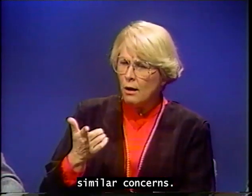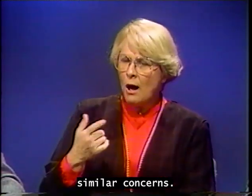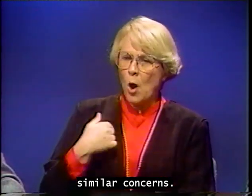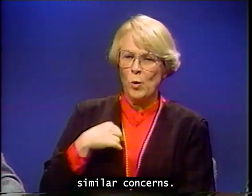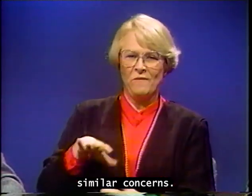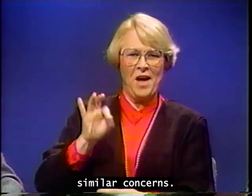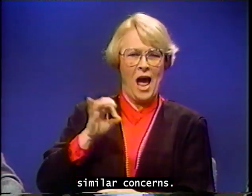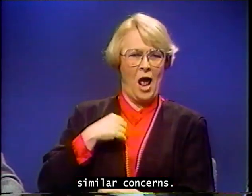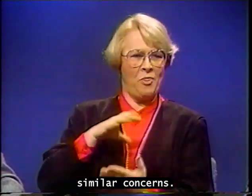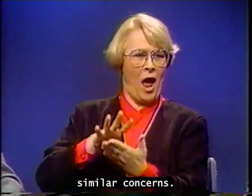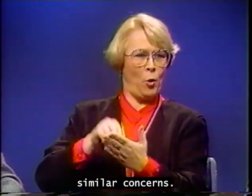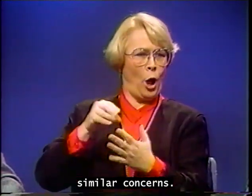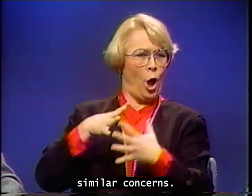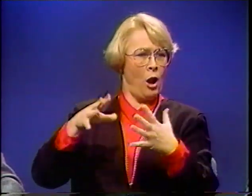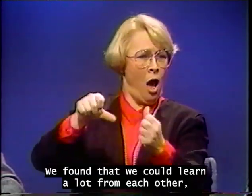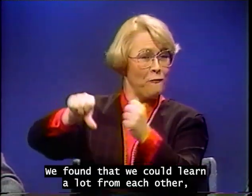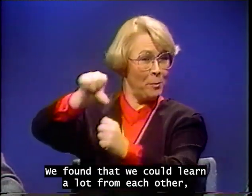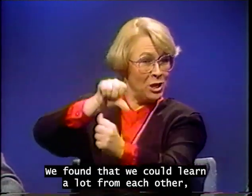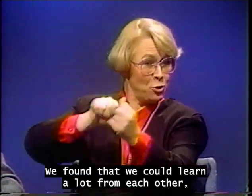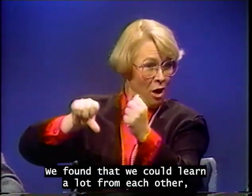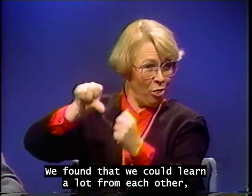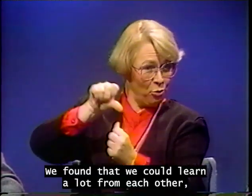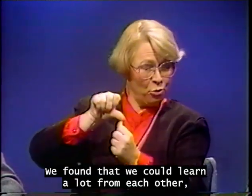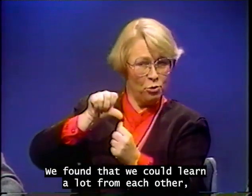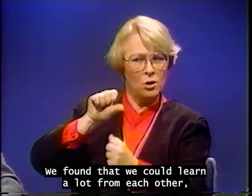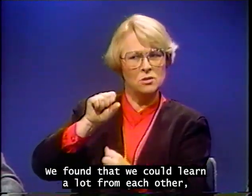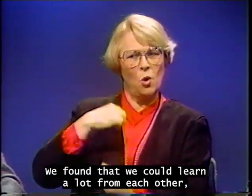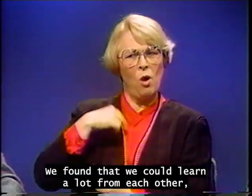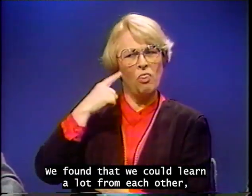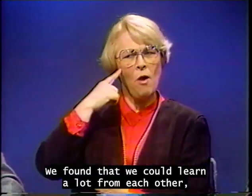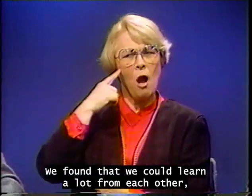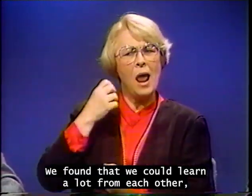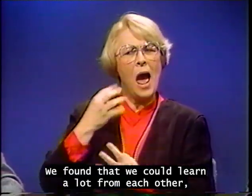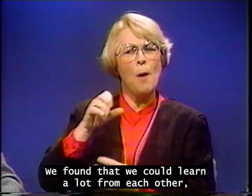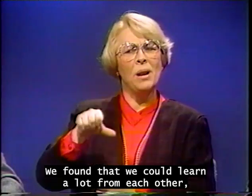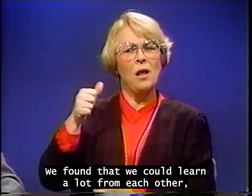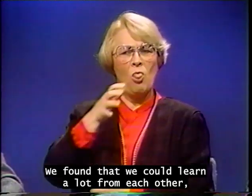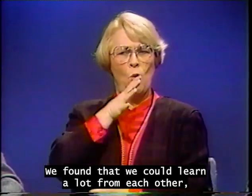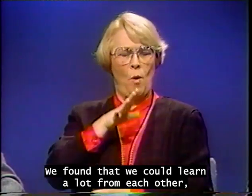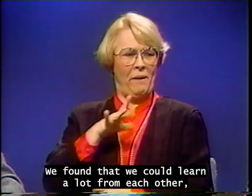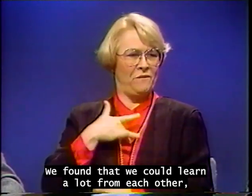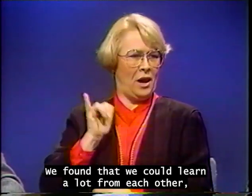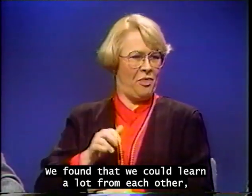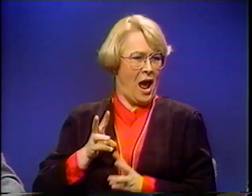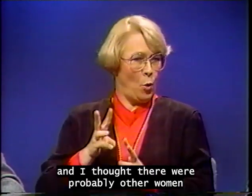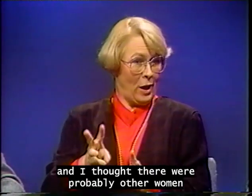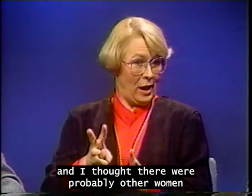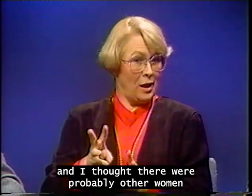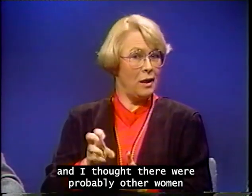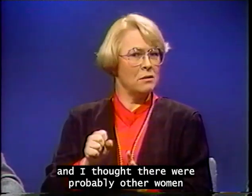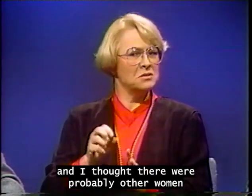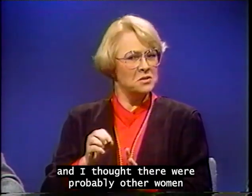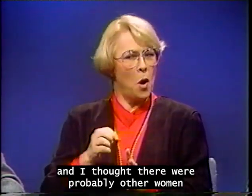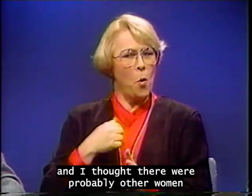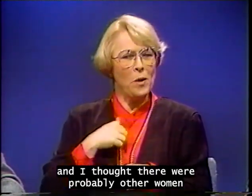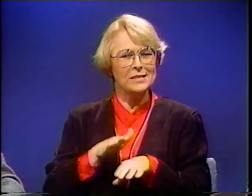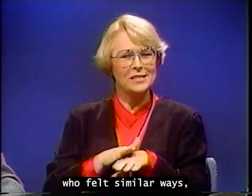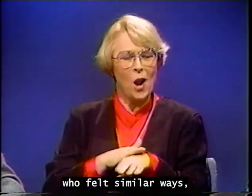concerns. We found that we could learn a lot from each other. And I thought there were probably other women who